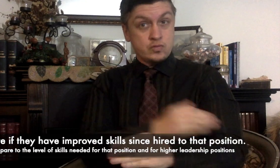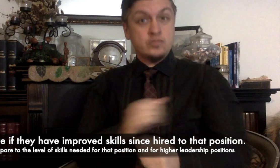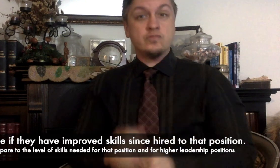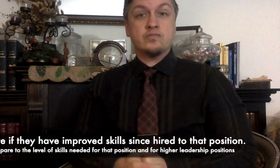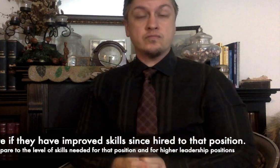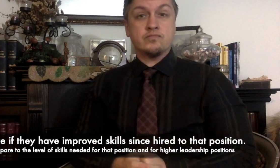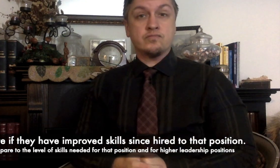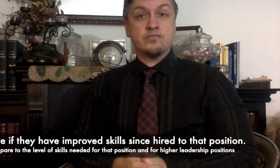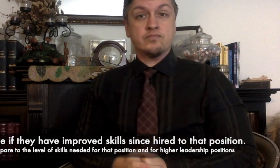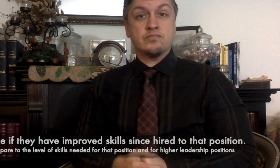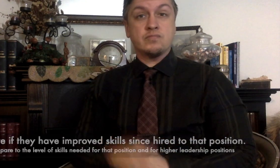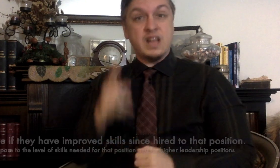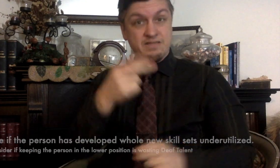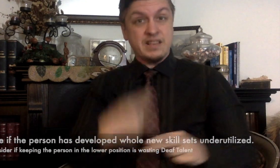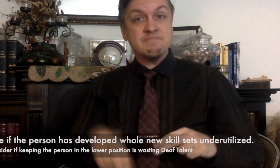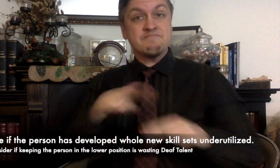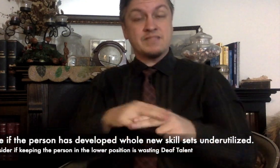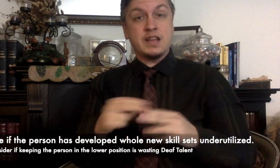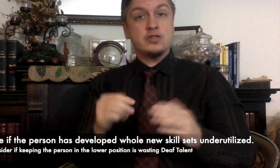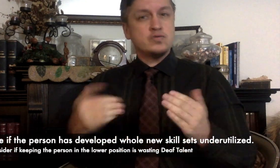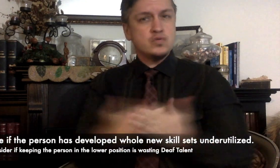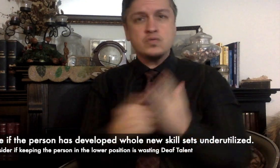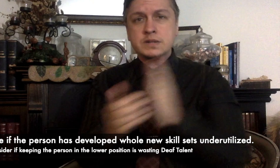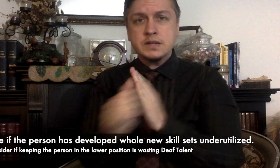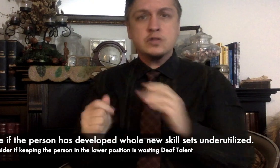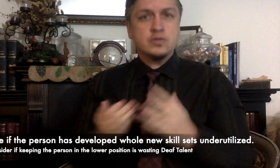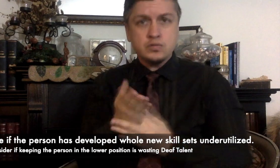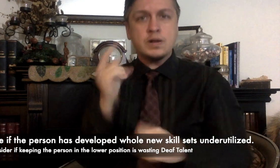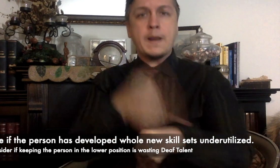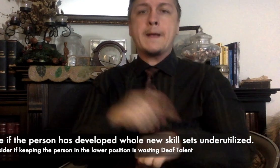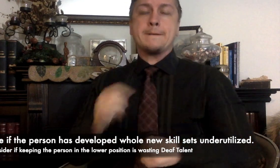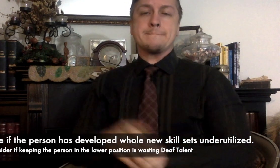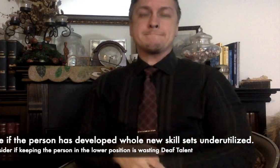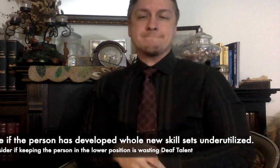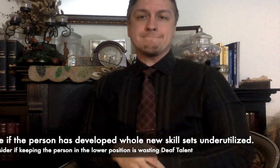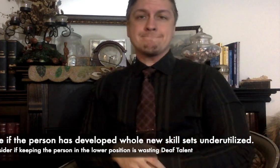And note if they've improved skills. Note if that person's developed new skills.